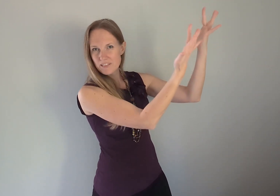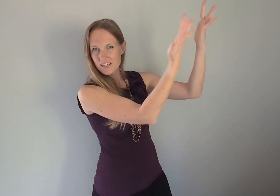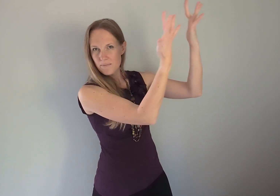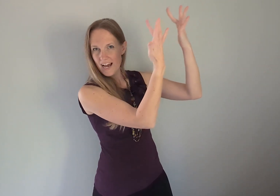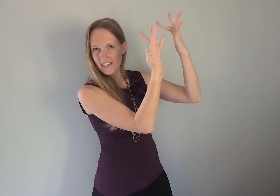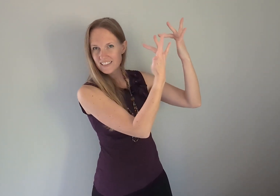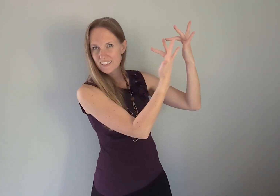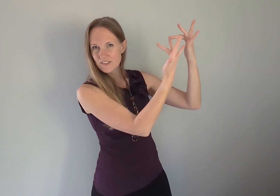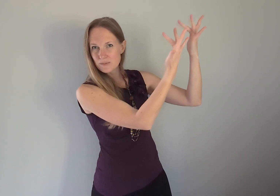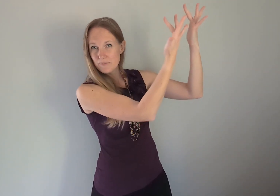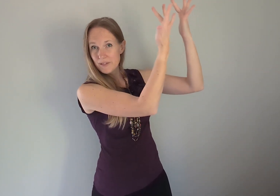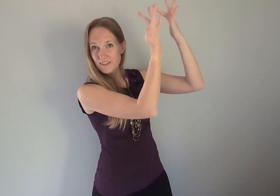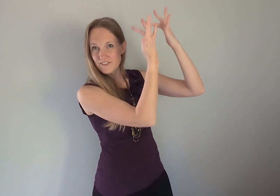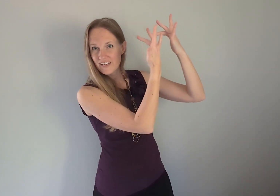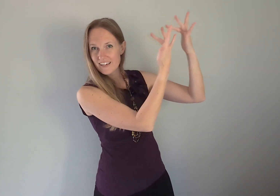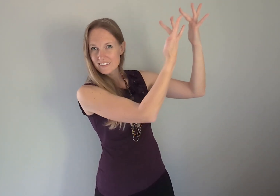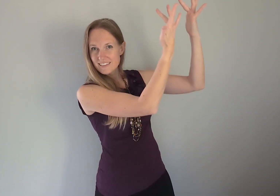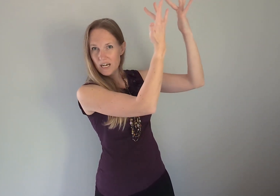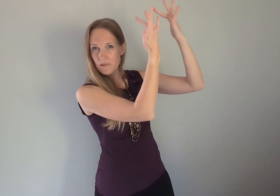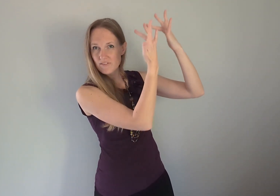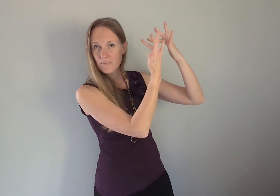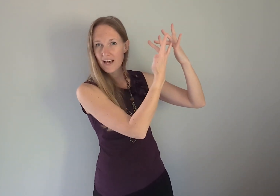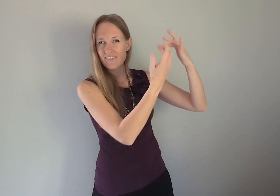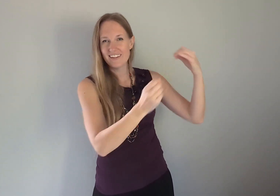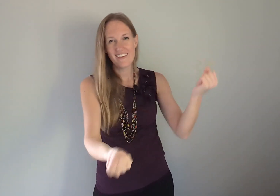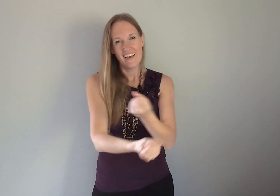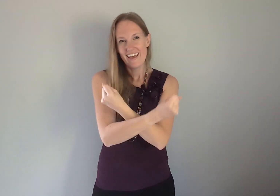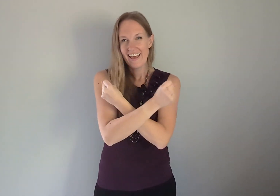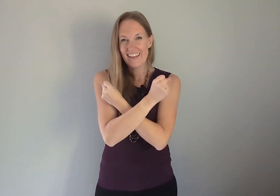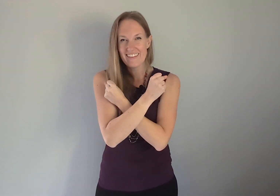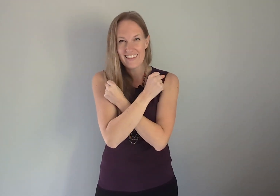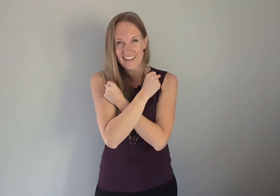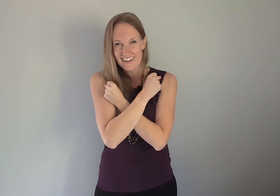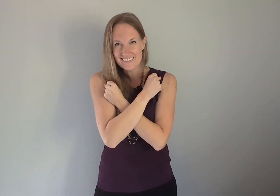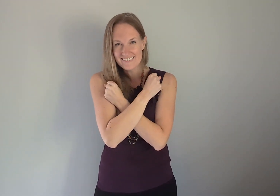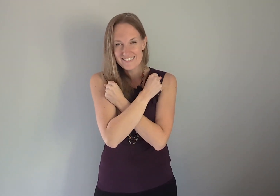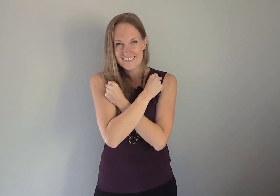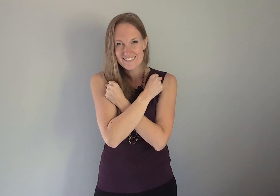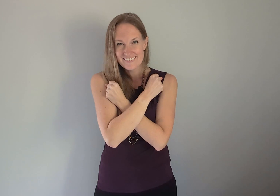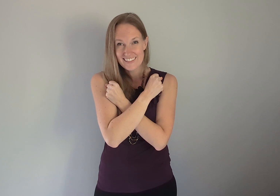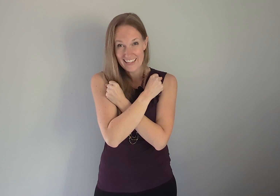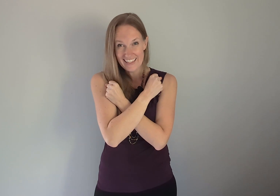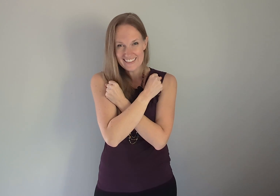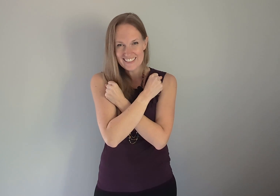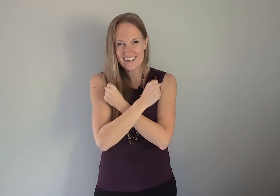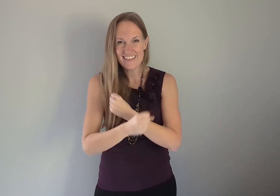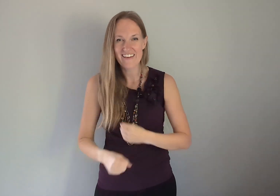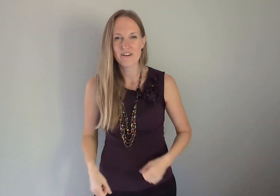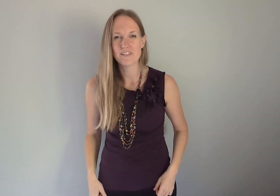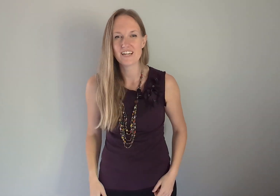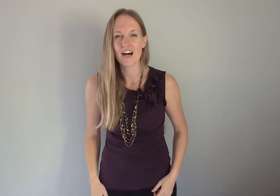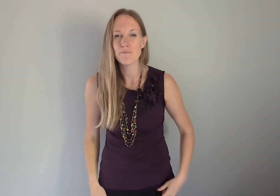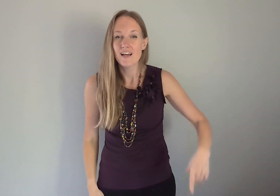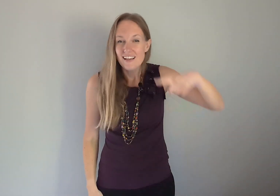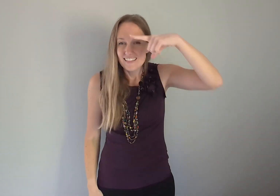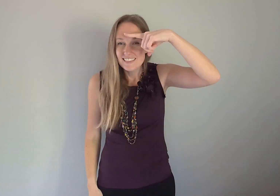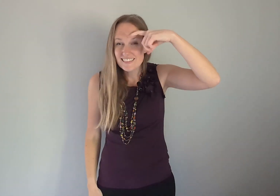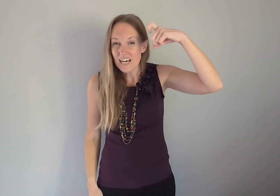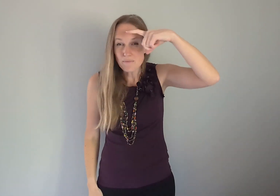as compassion, those middle fingers coming from heaven, and love. Okay, let's try that from the top.